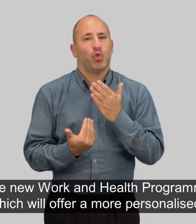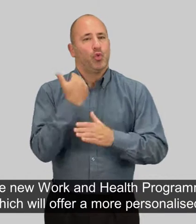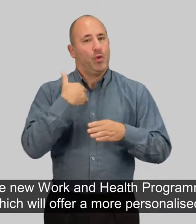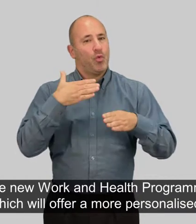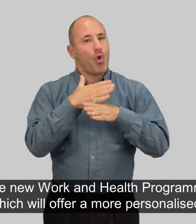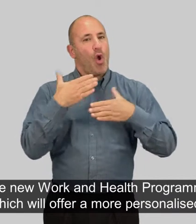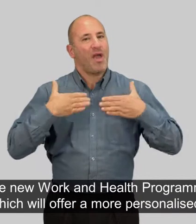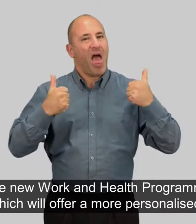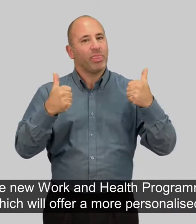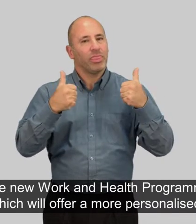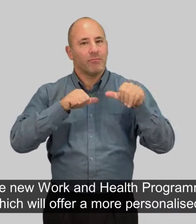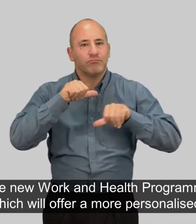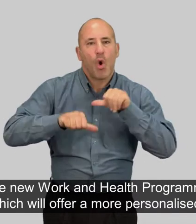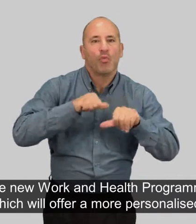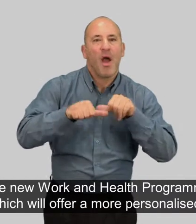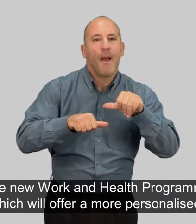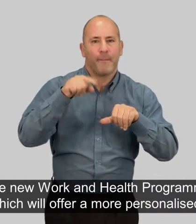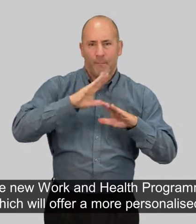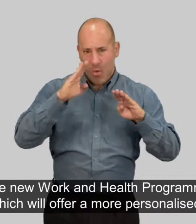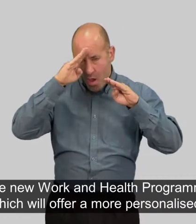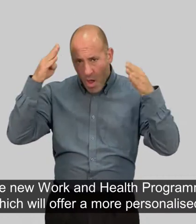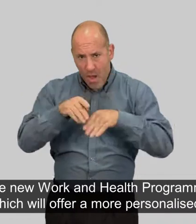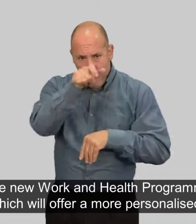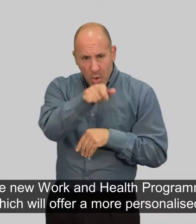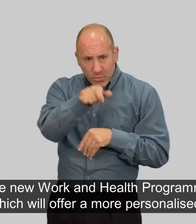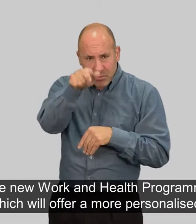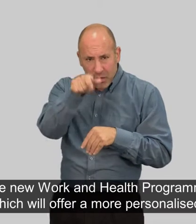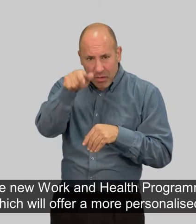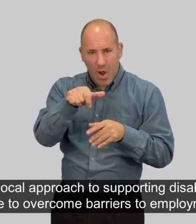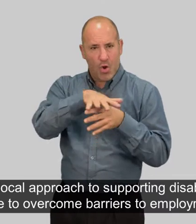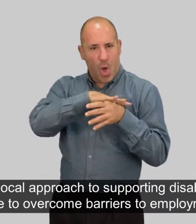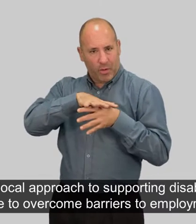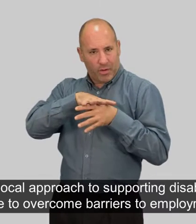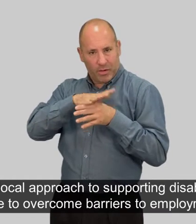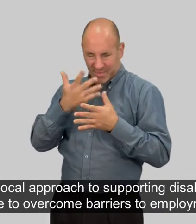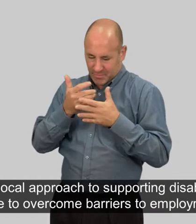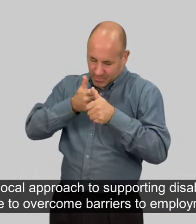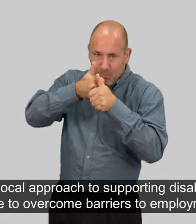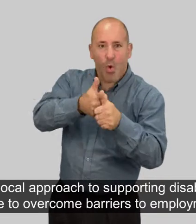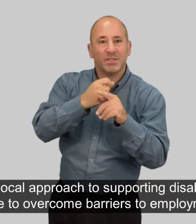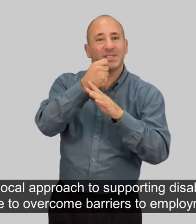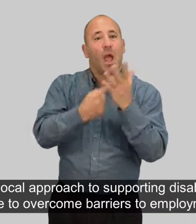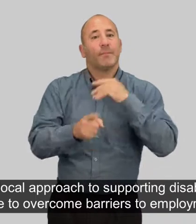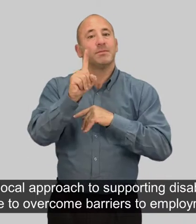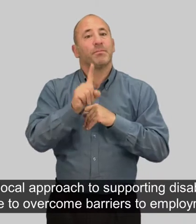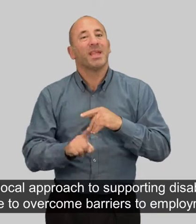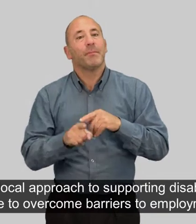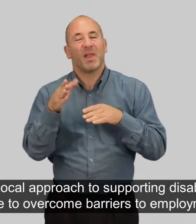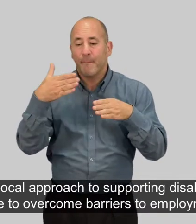the new Work and Health programme, which will offer a more personalised and local approach to supporting disabled people to